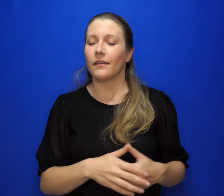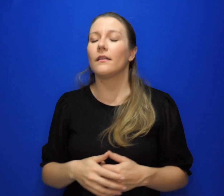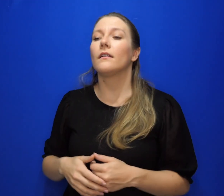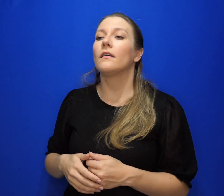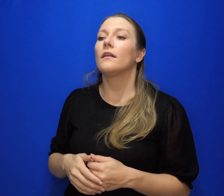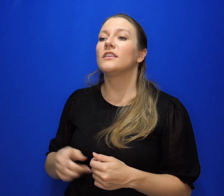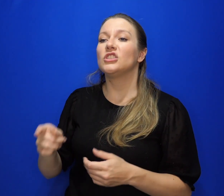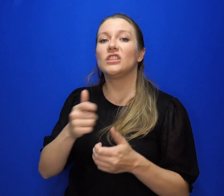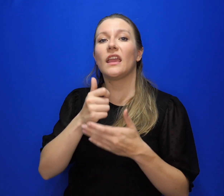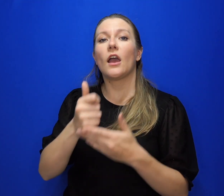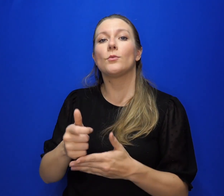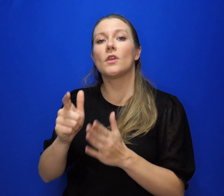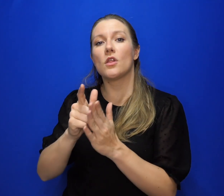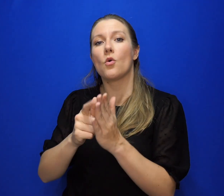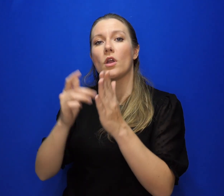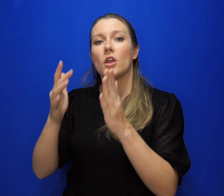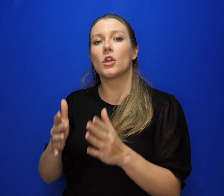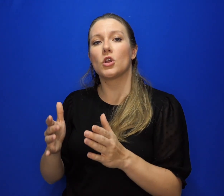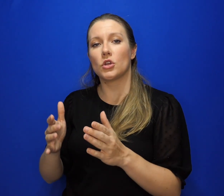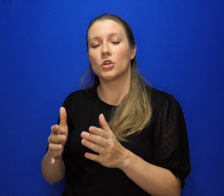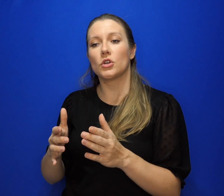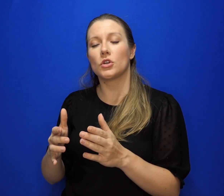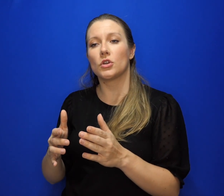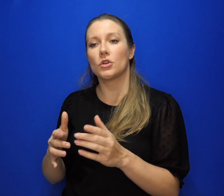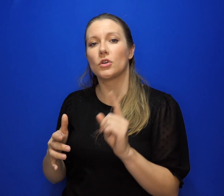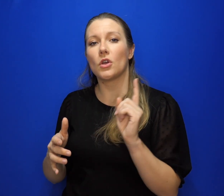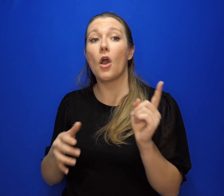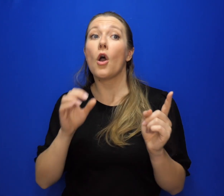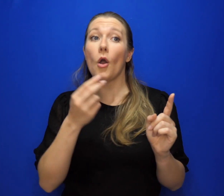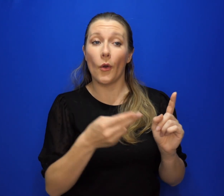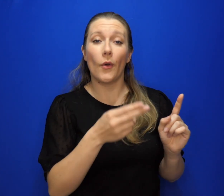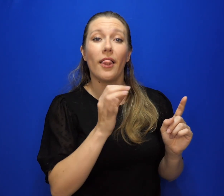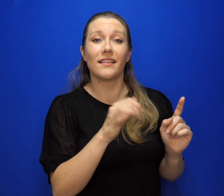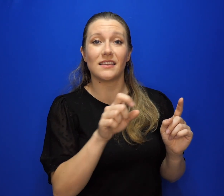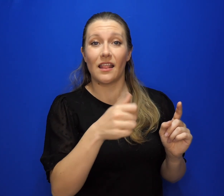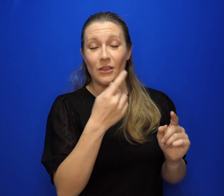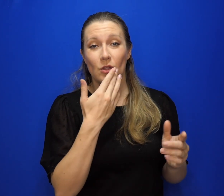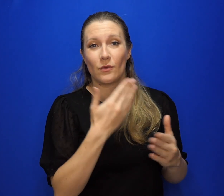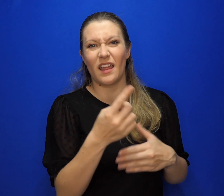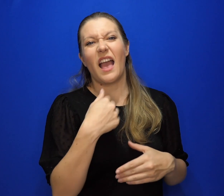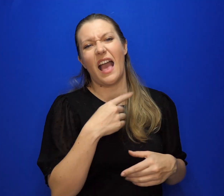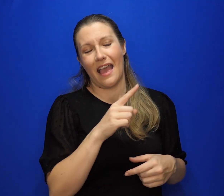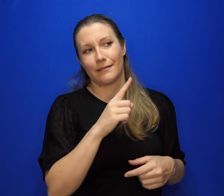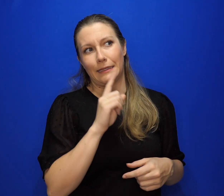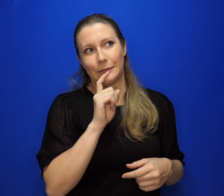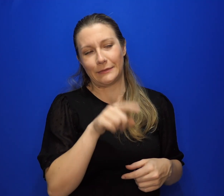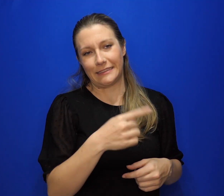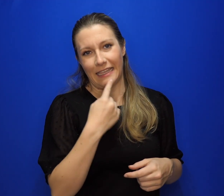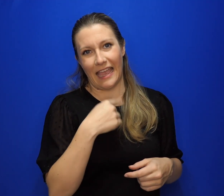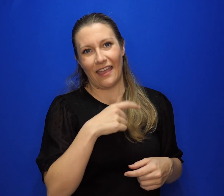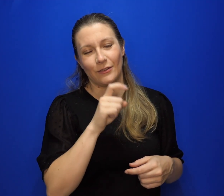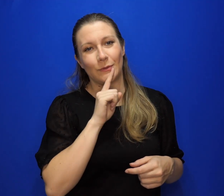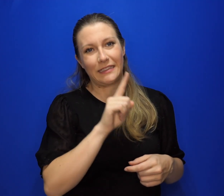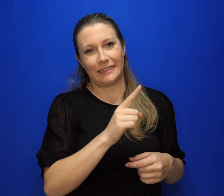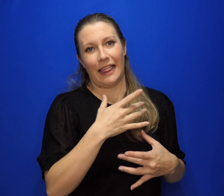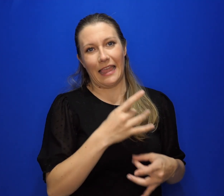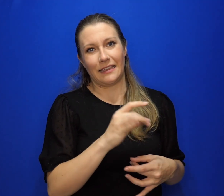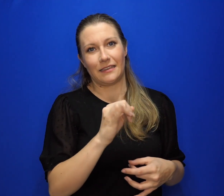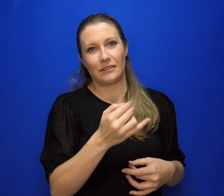Erin Brockovich. That's another I have to say that I really like her. Can I tell you something? Erin Brockovich, the first movie we